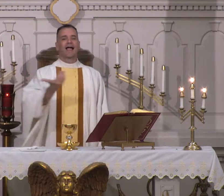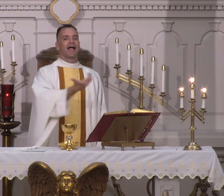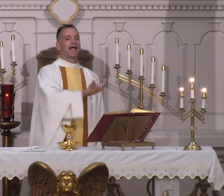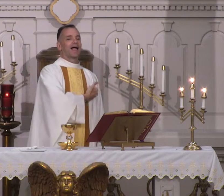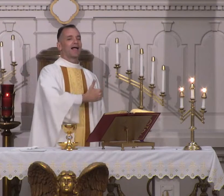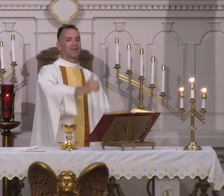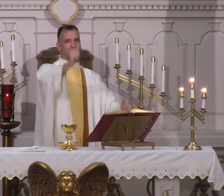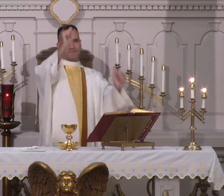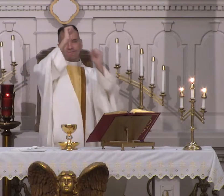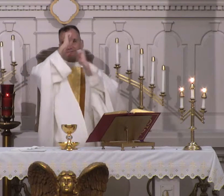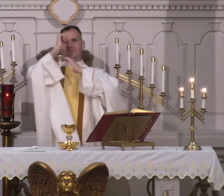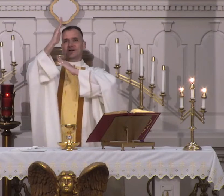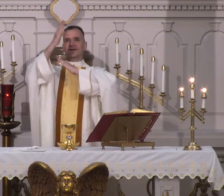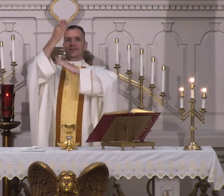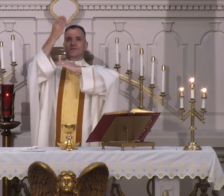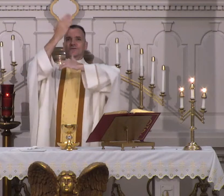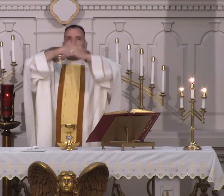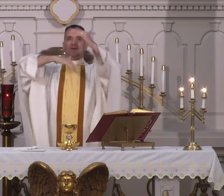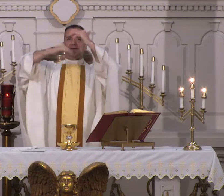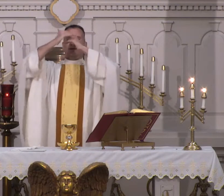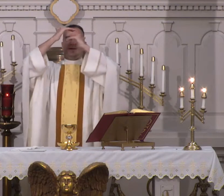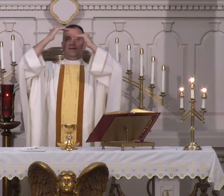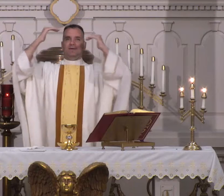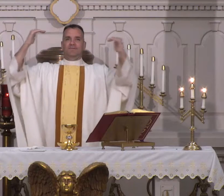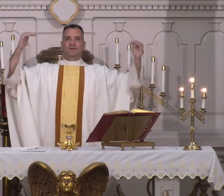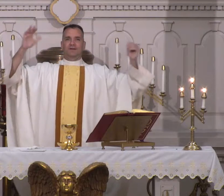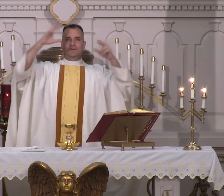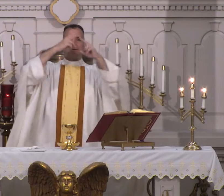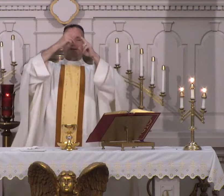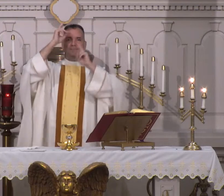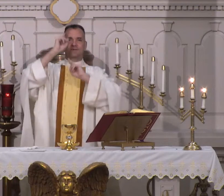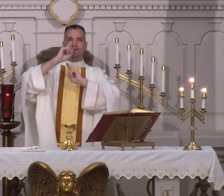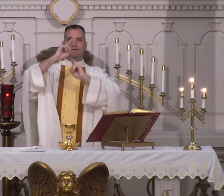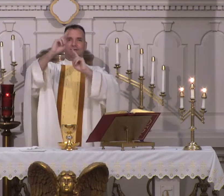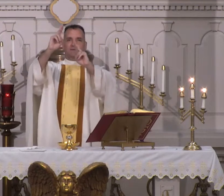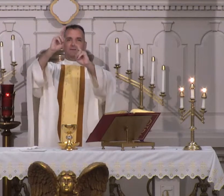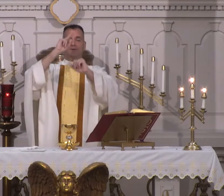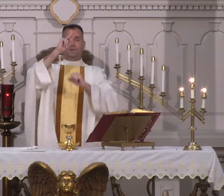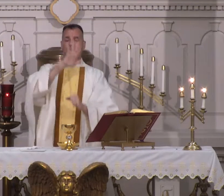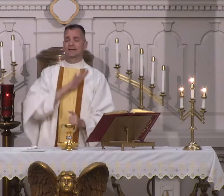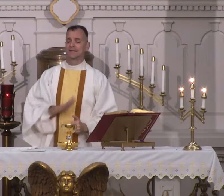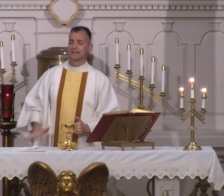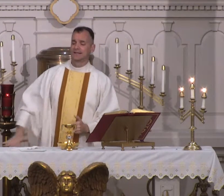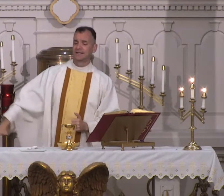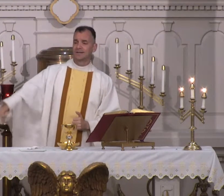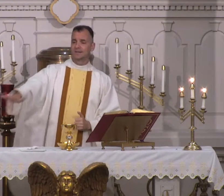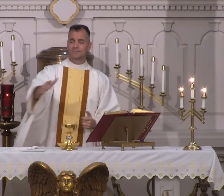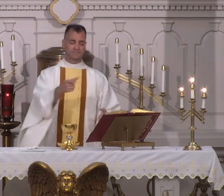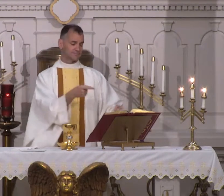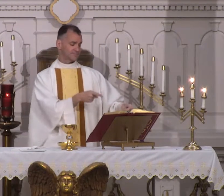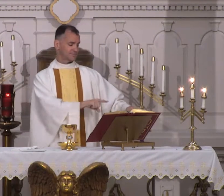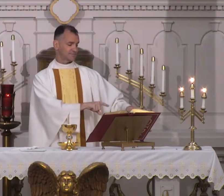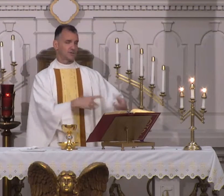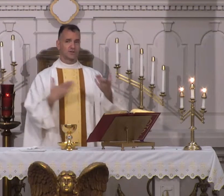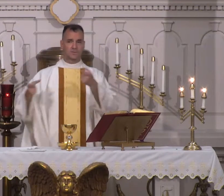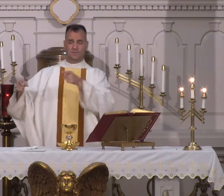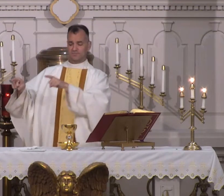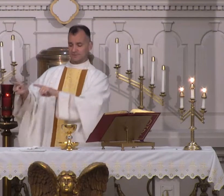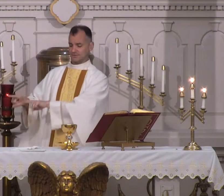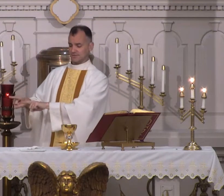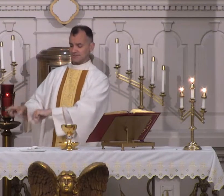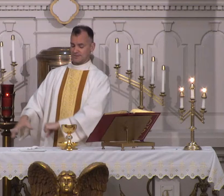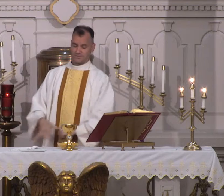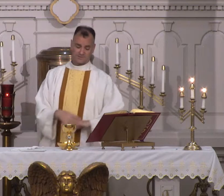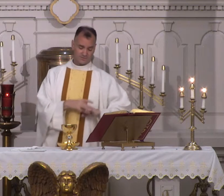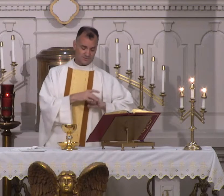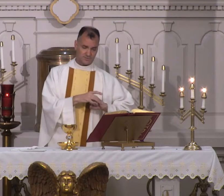heaven, hallowed be thy name. Thy kingdom come, thy will be done, on earth as it is in heaven. Give